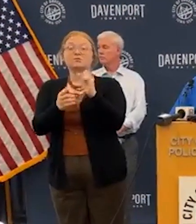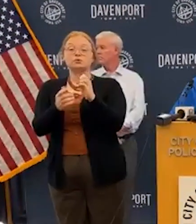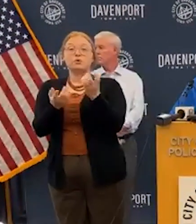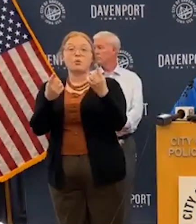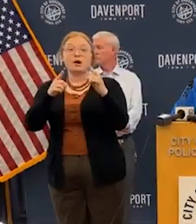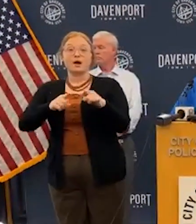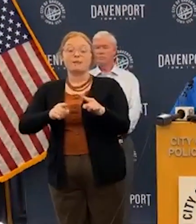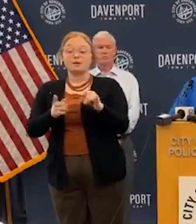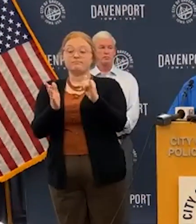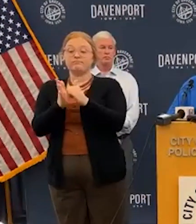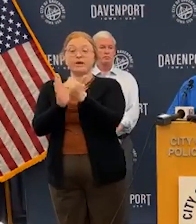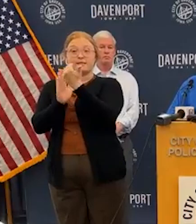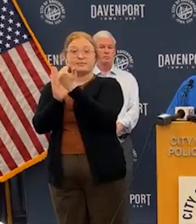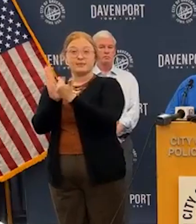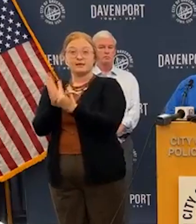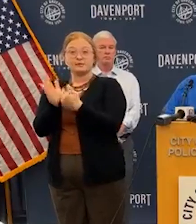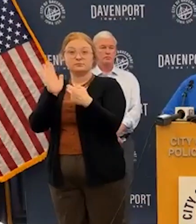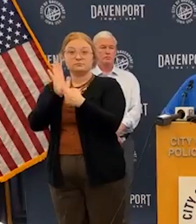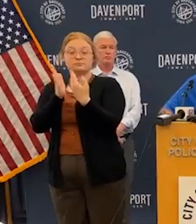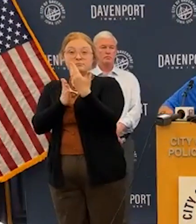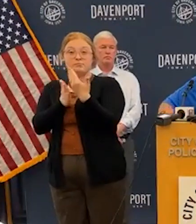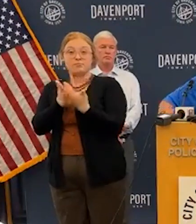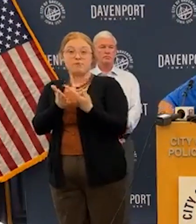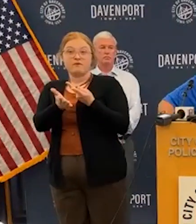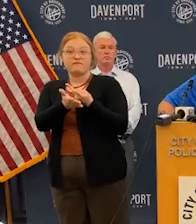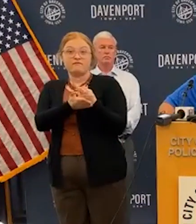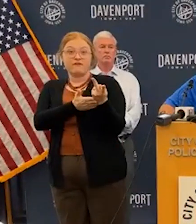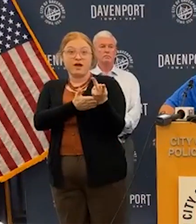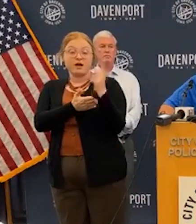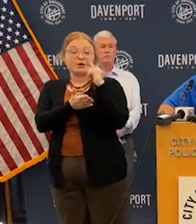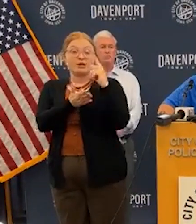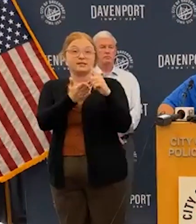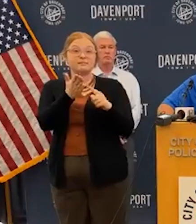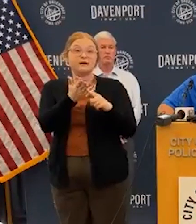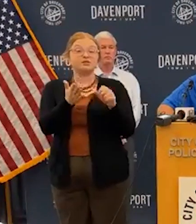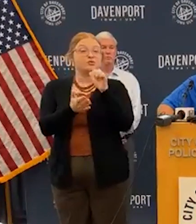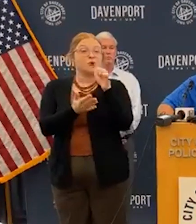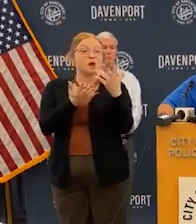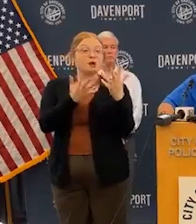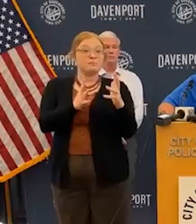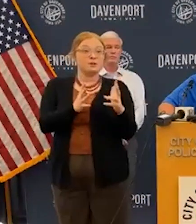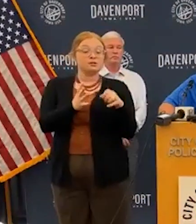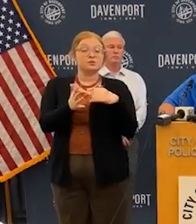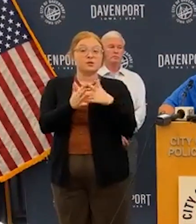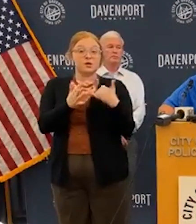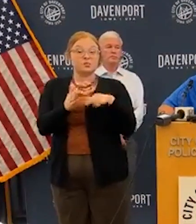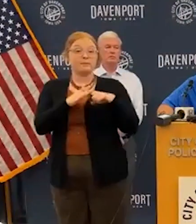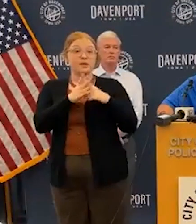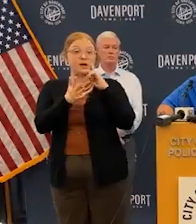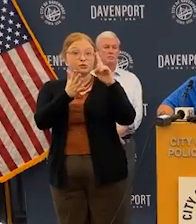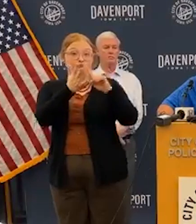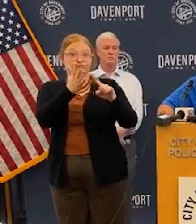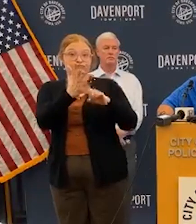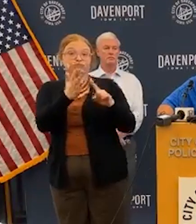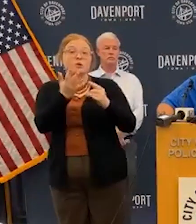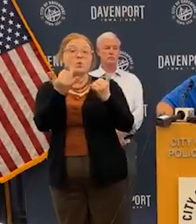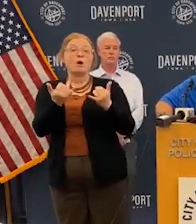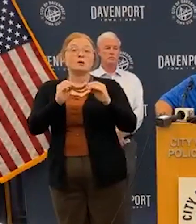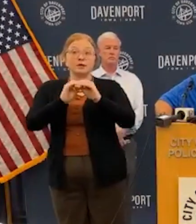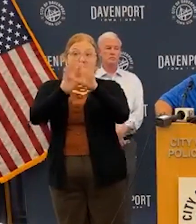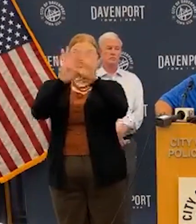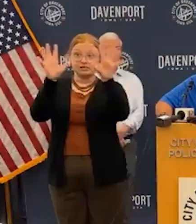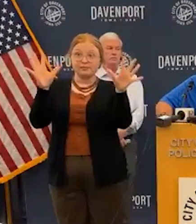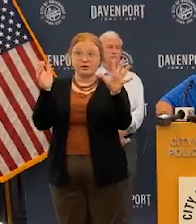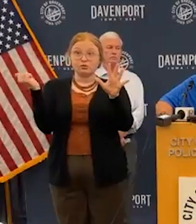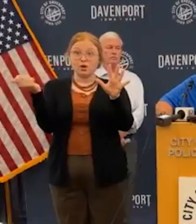incomplete. Now, after and looking into this and being completely transparent, we had